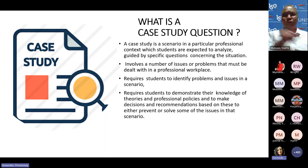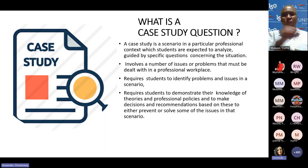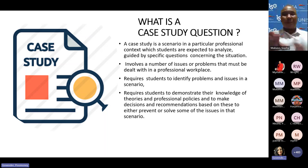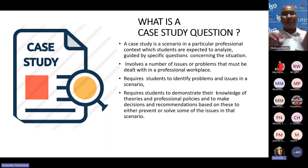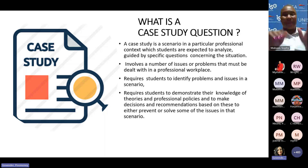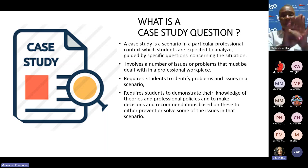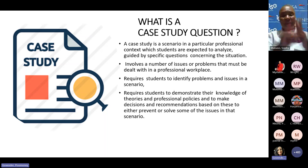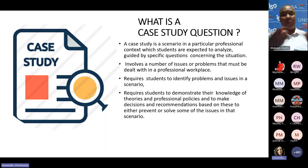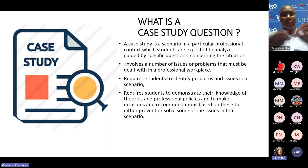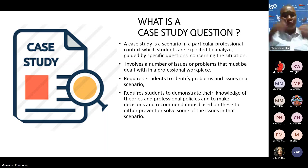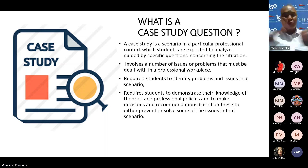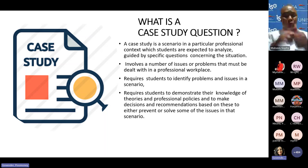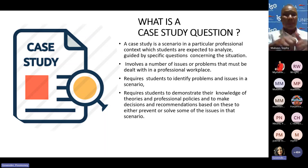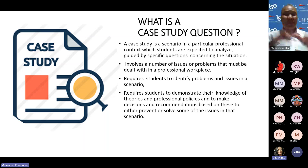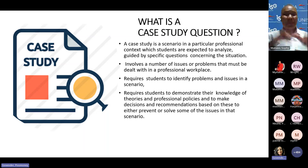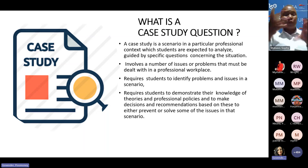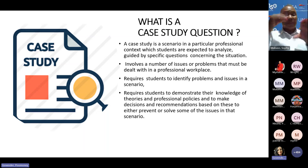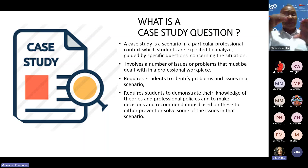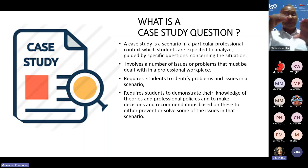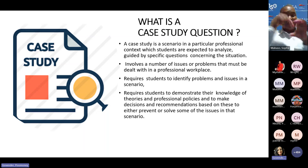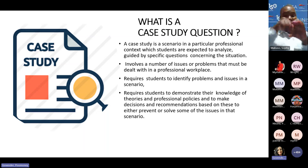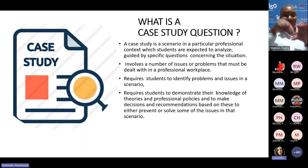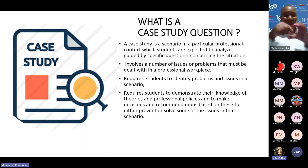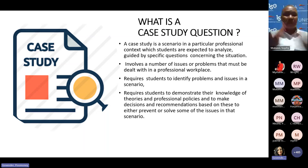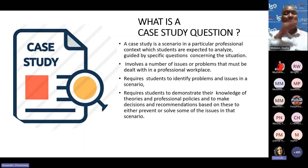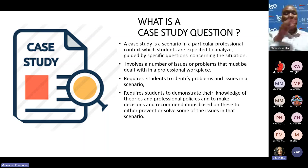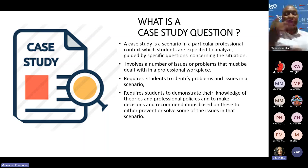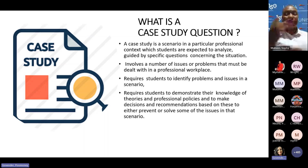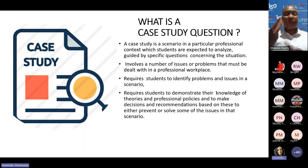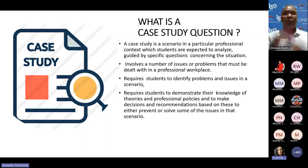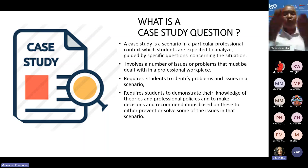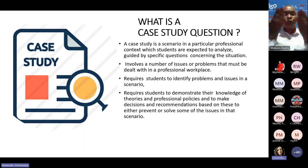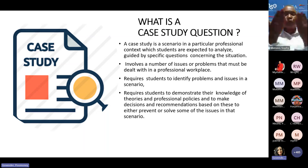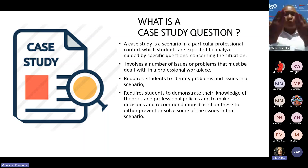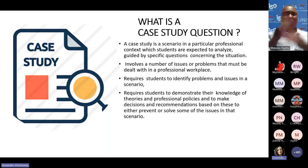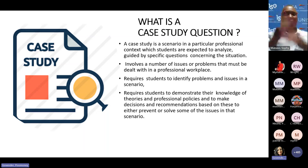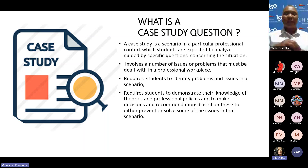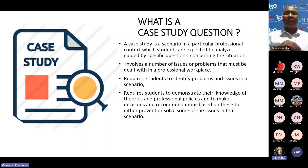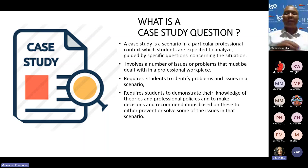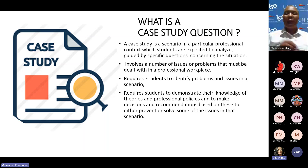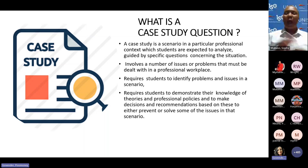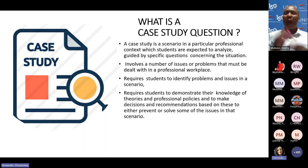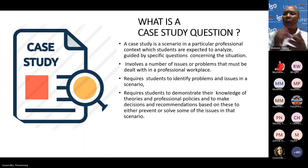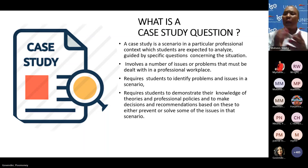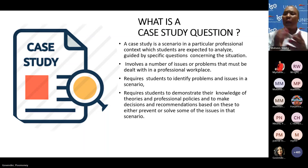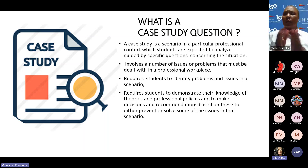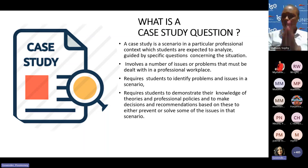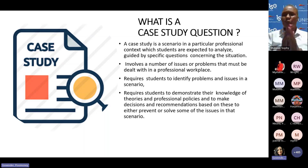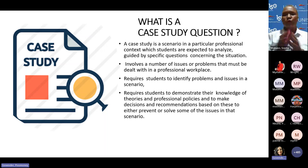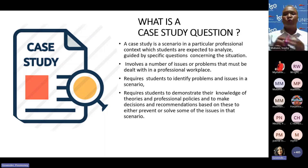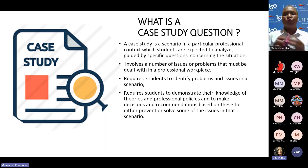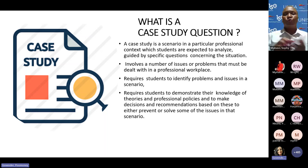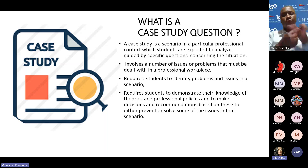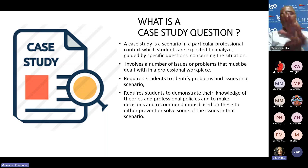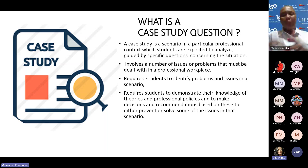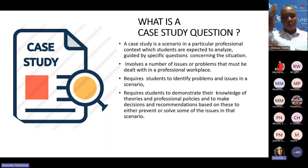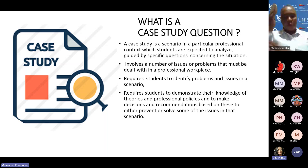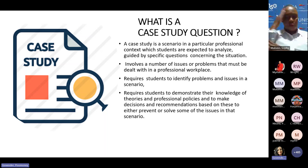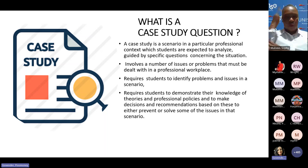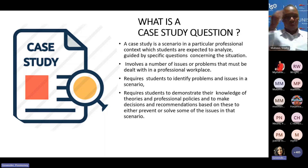problems and issues in a scenario. Right. So students are required to demonstrate their knowledge